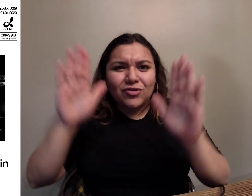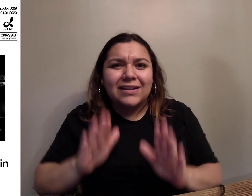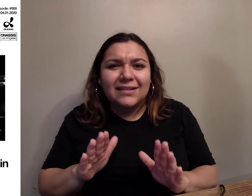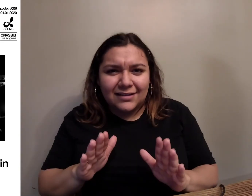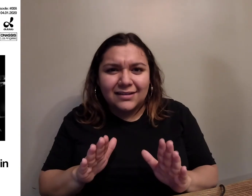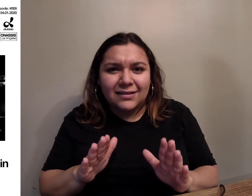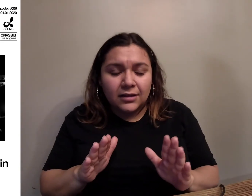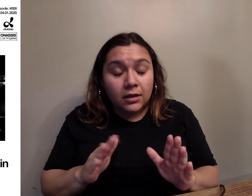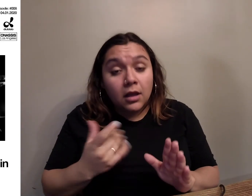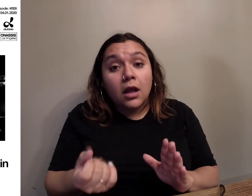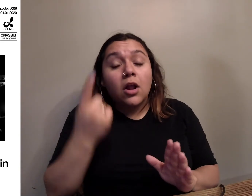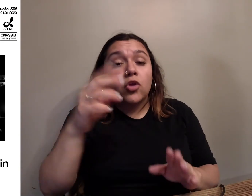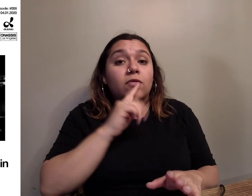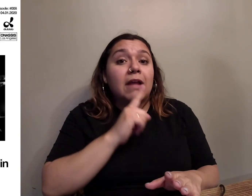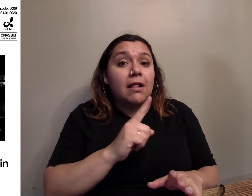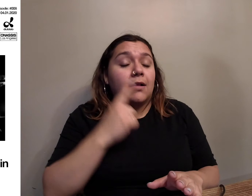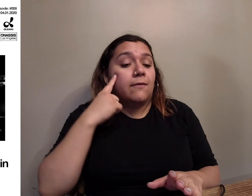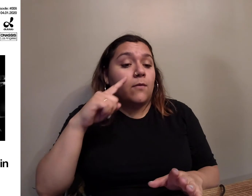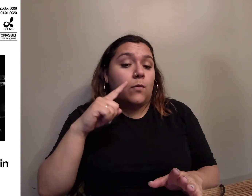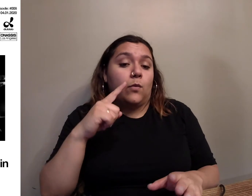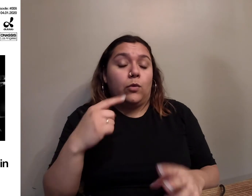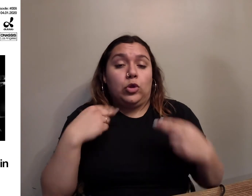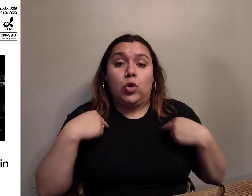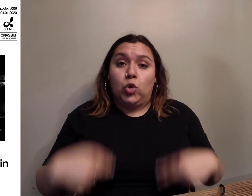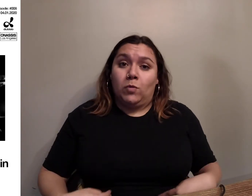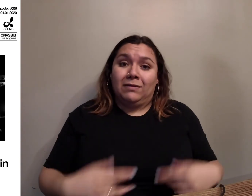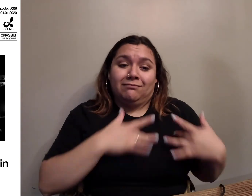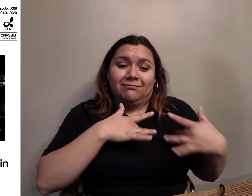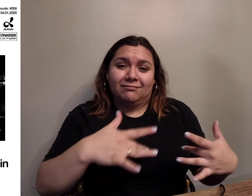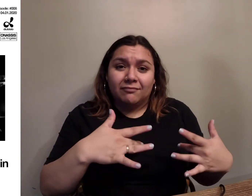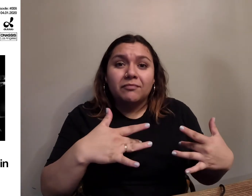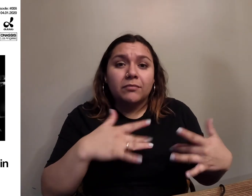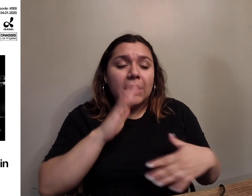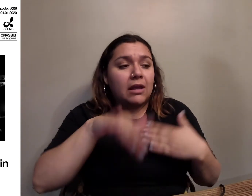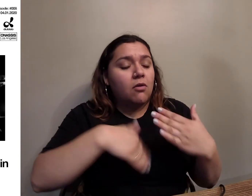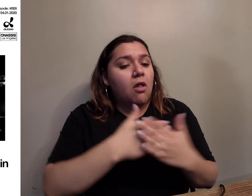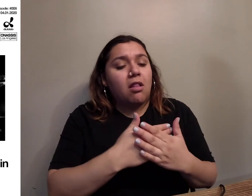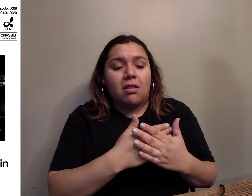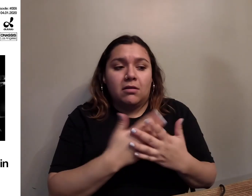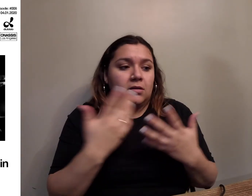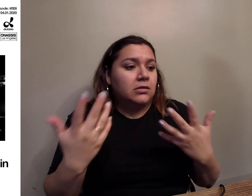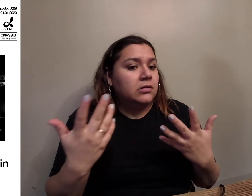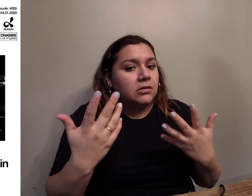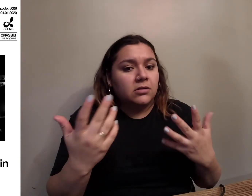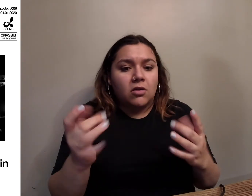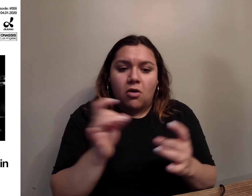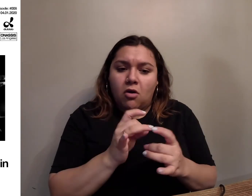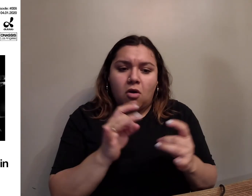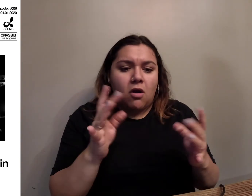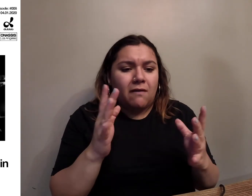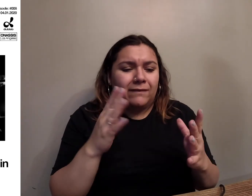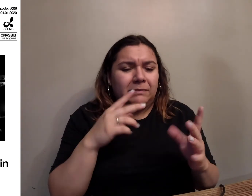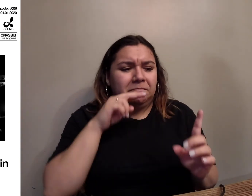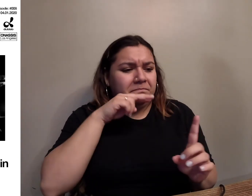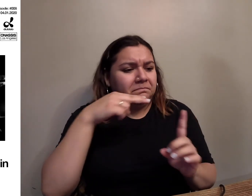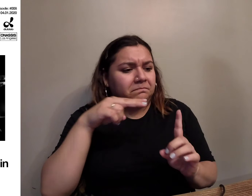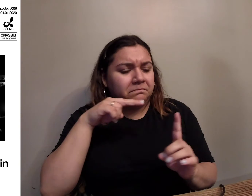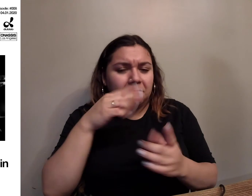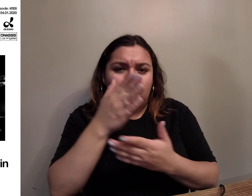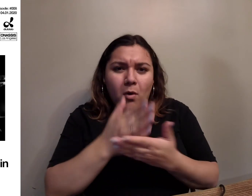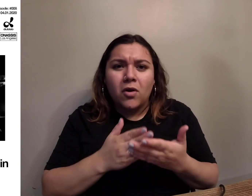the reality of the human condition in all of its most uncongenial aspects